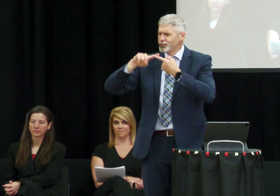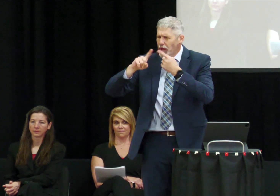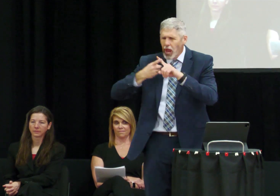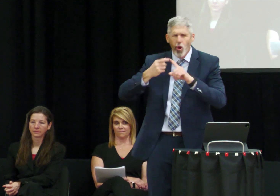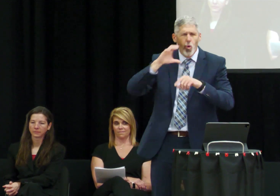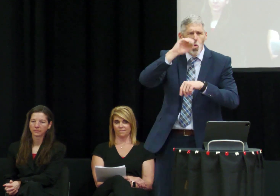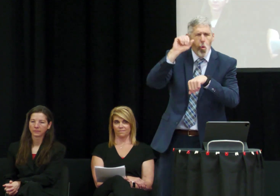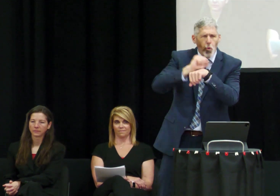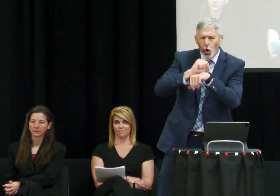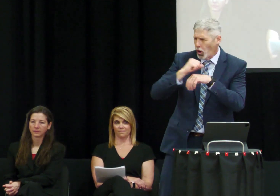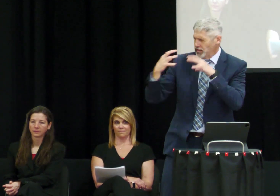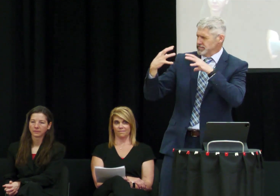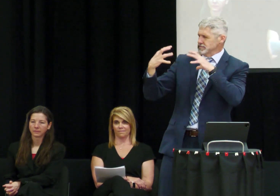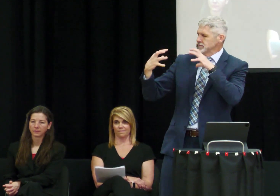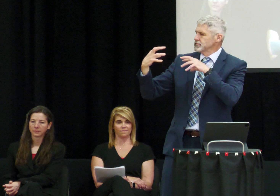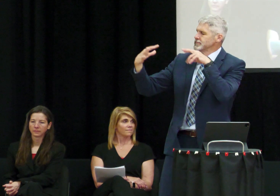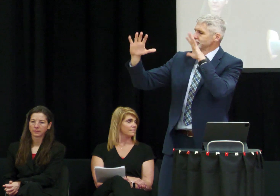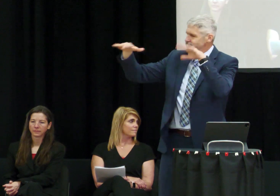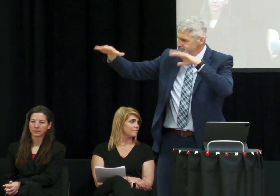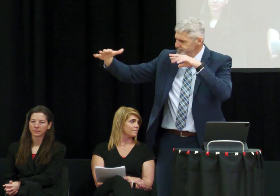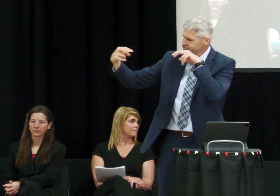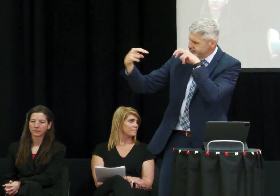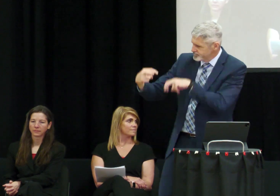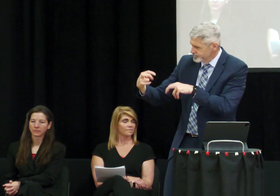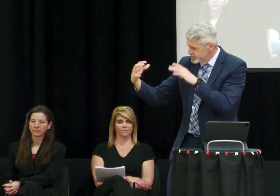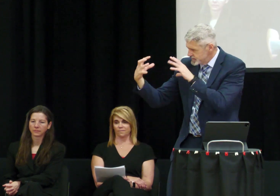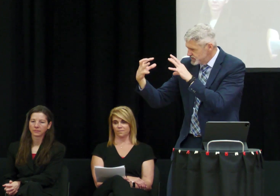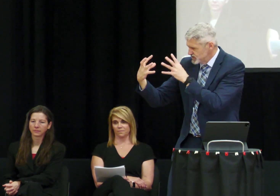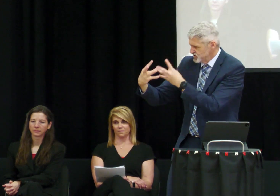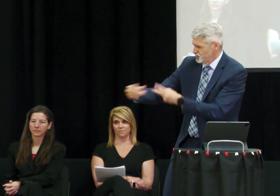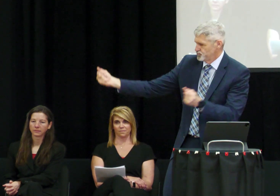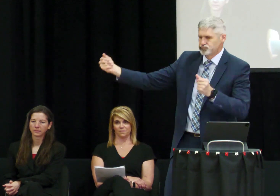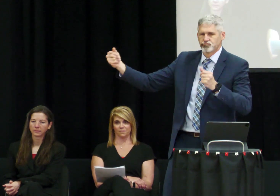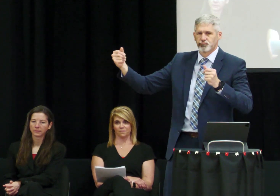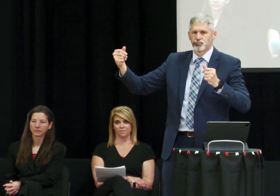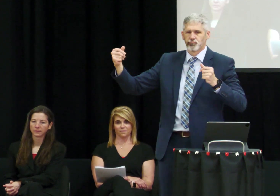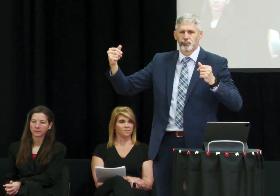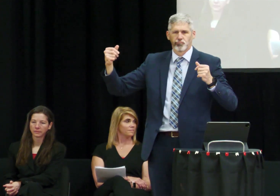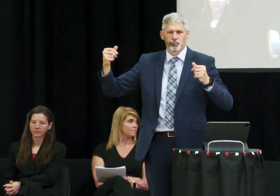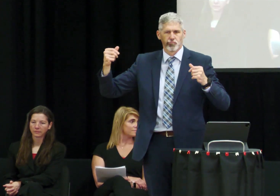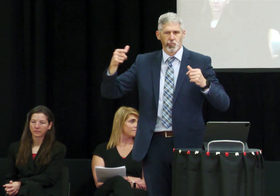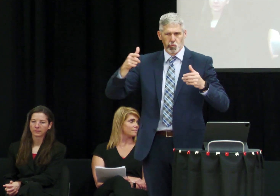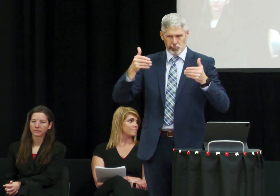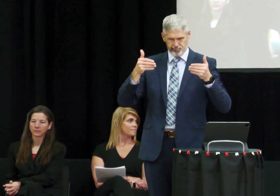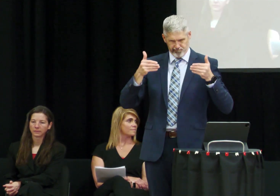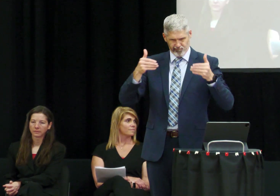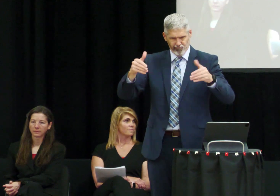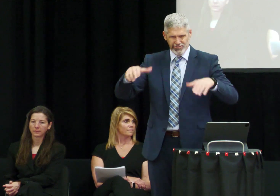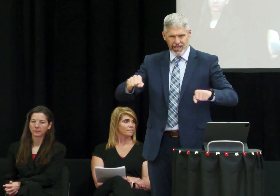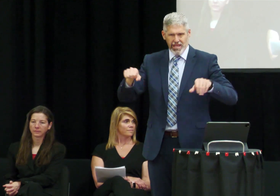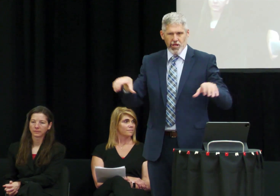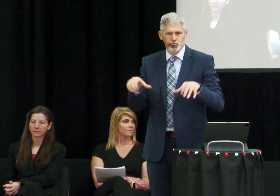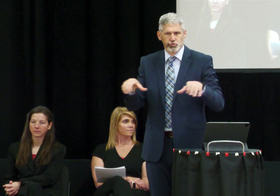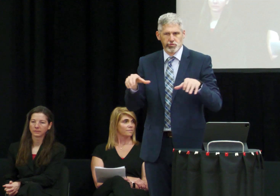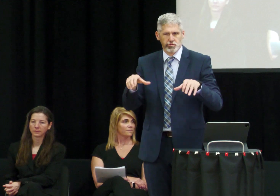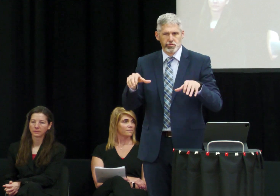out. Friends, coworkers, taking the time to resolve issues between them, all of that normal life